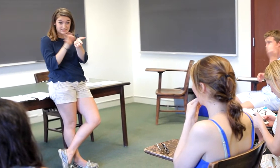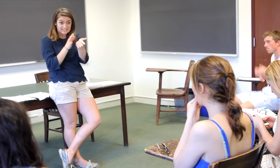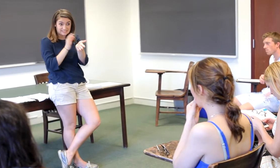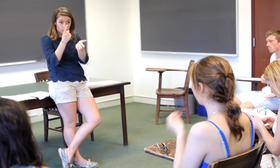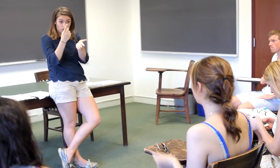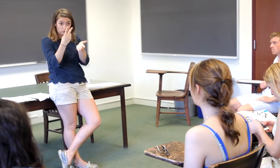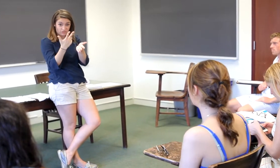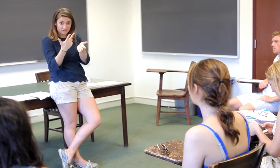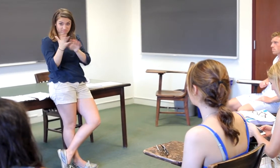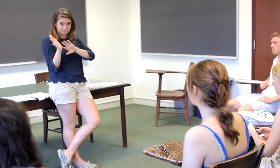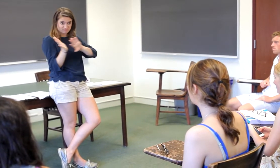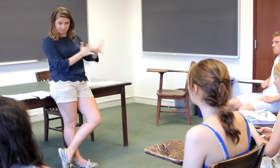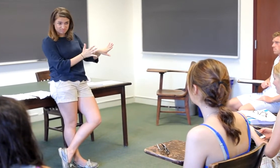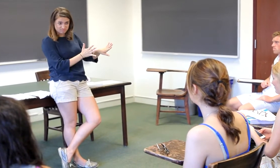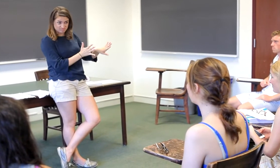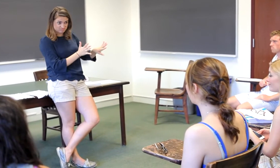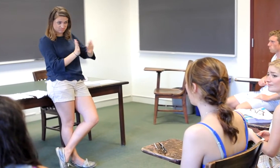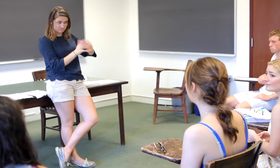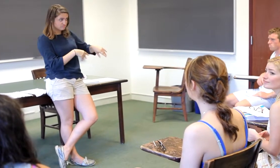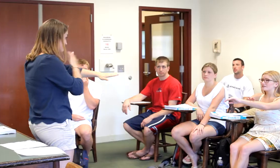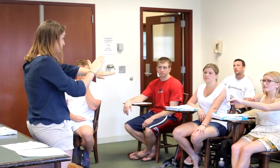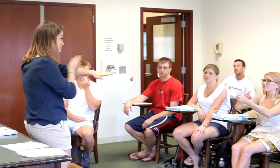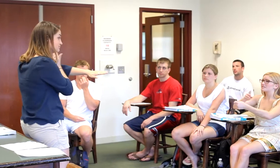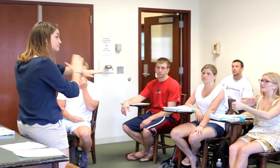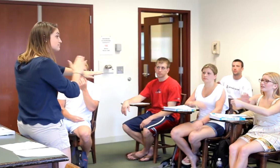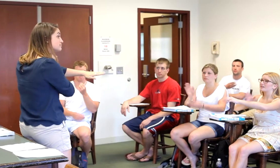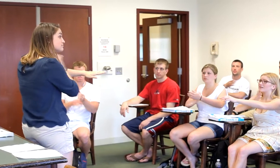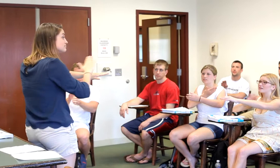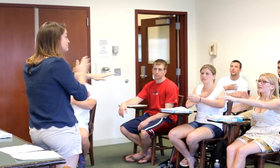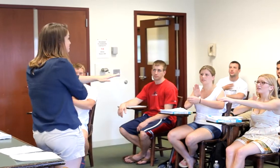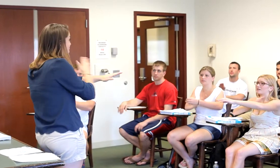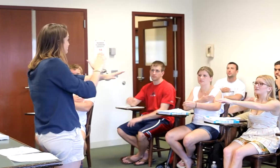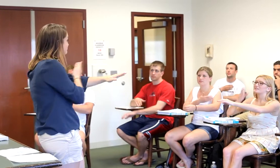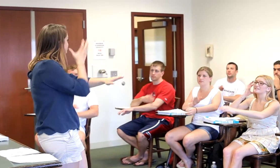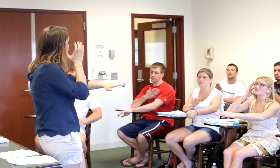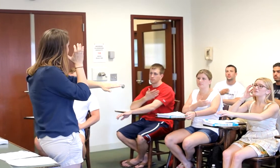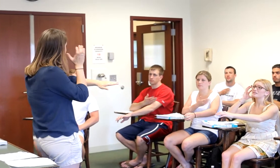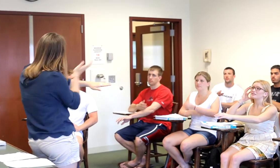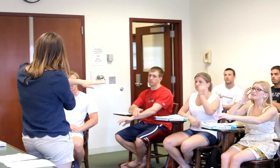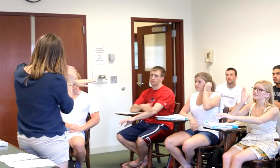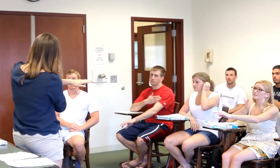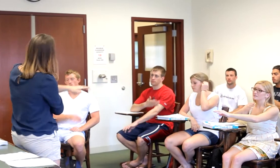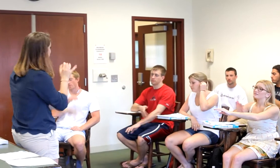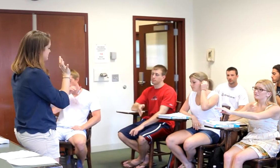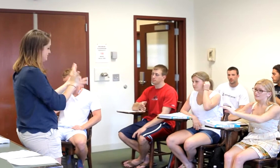being the TA for sign language here at Trinity College. One of the cool things about Trinity is that they're, like during the lunch time, there will be